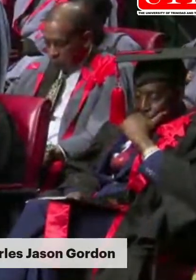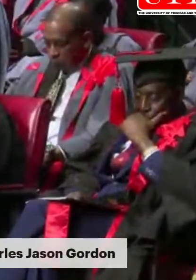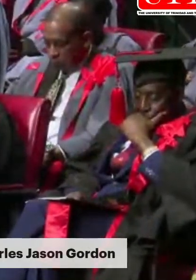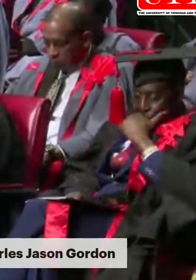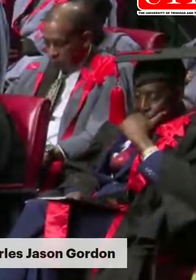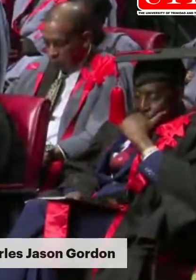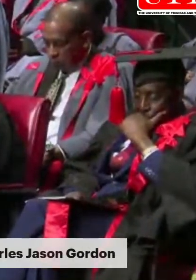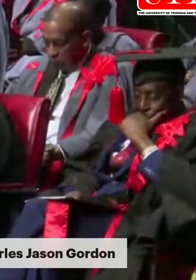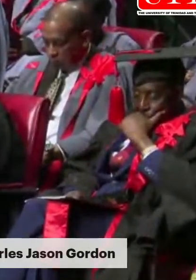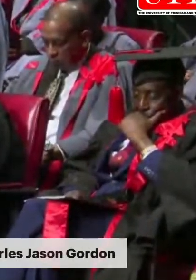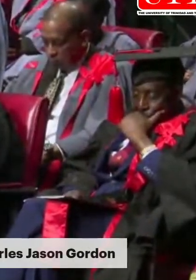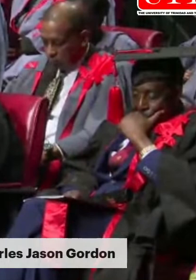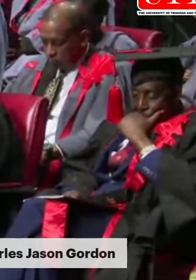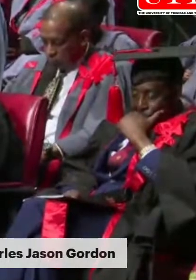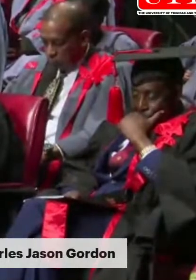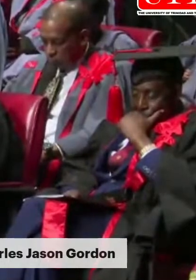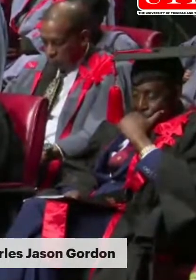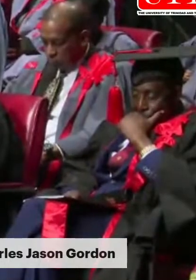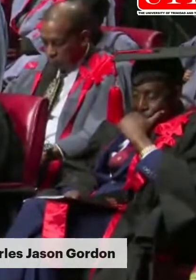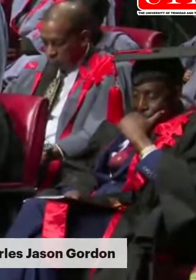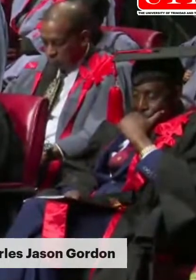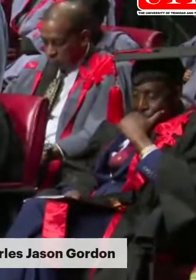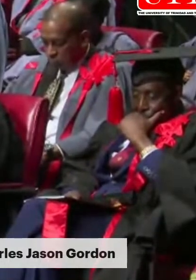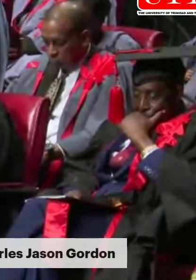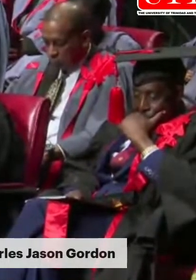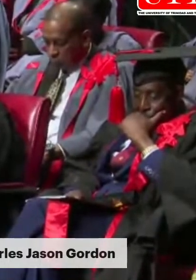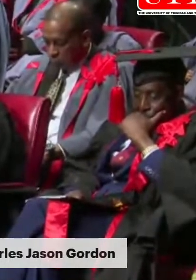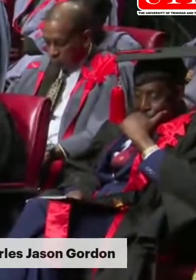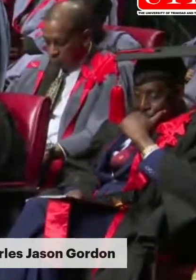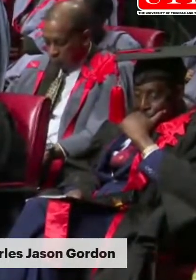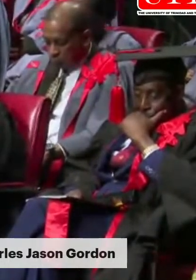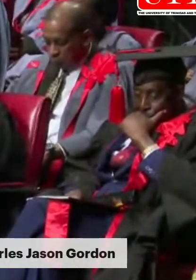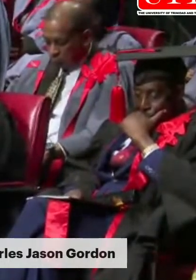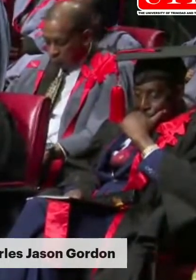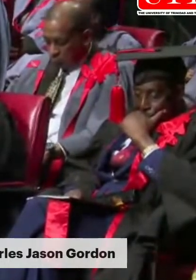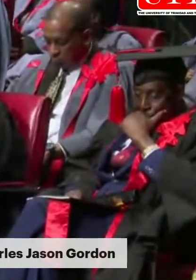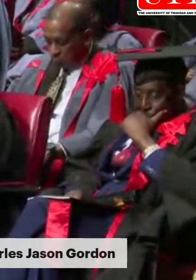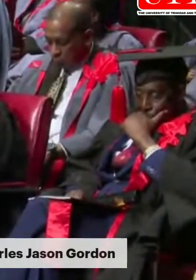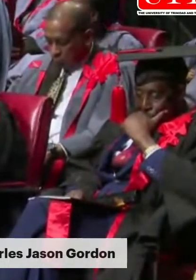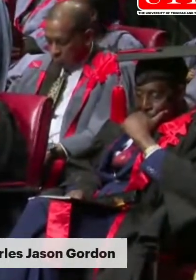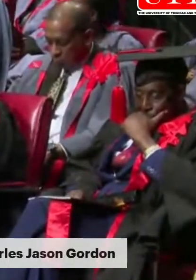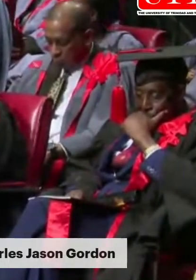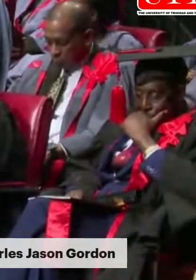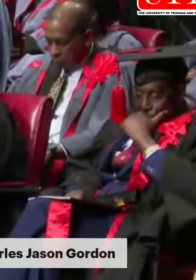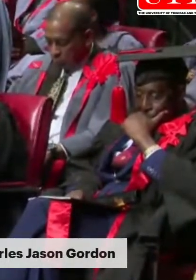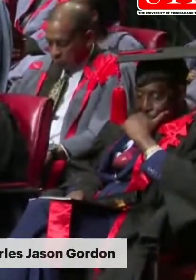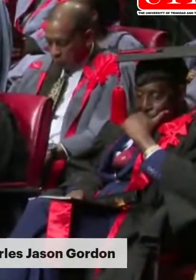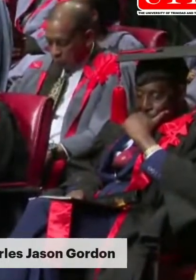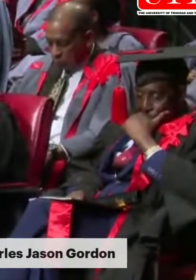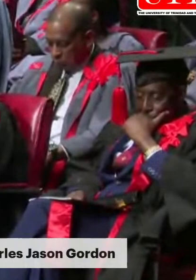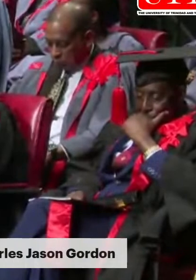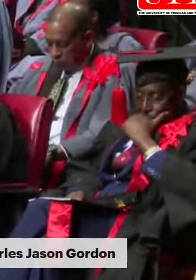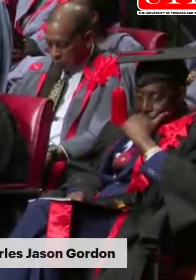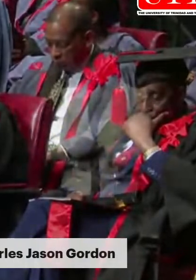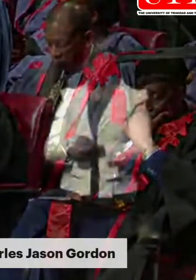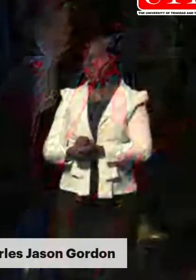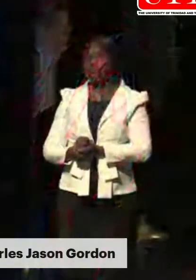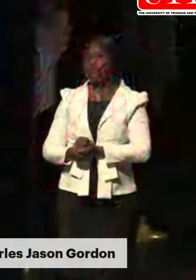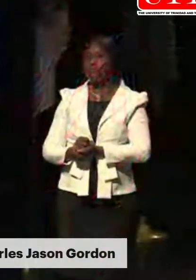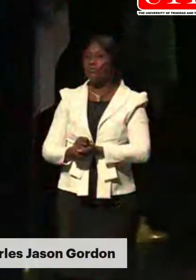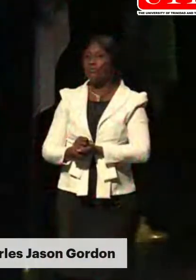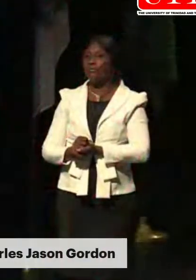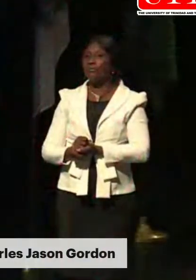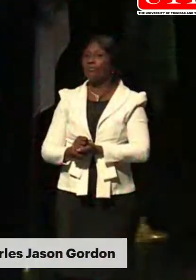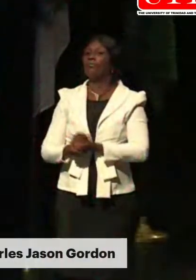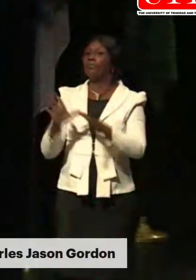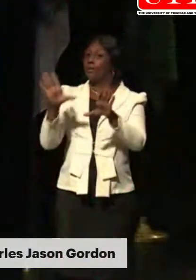of Bridgetown, and also served as the Vice President of the Antilles Episcopal Conference of Bishops and the